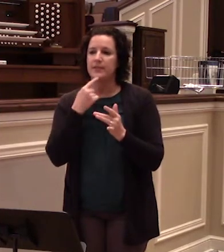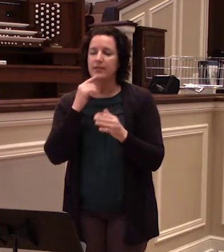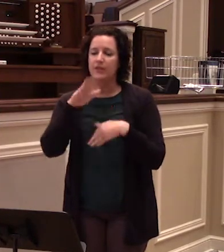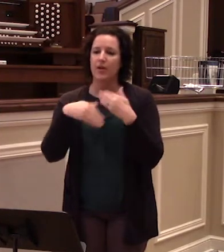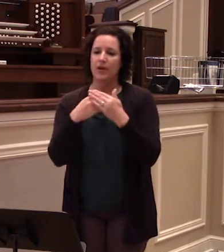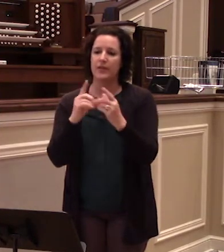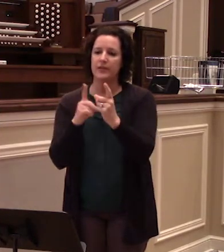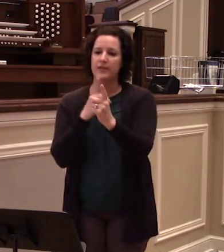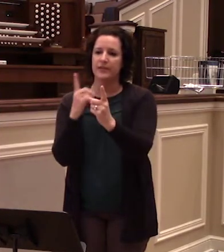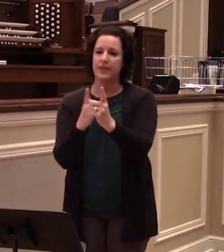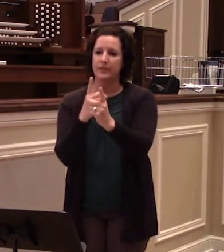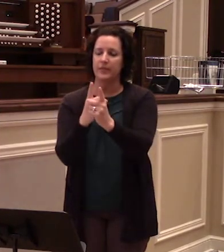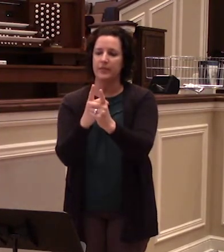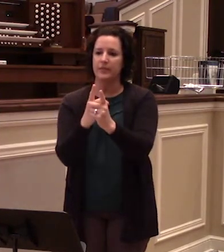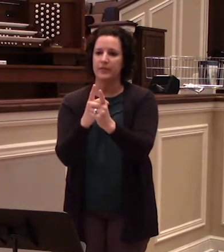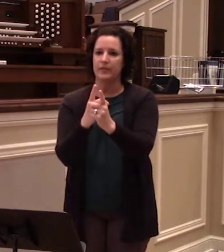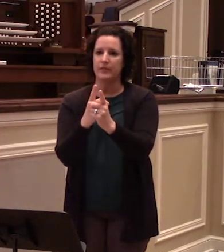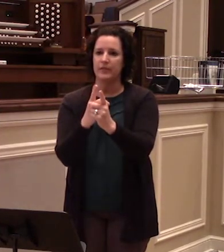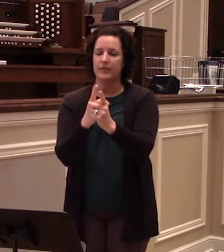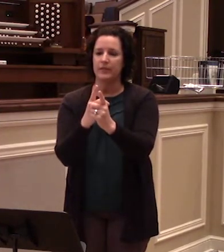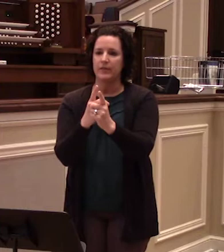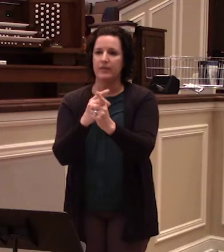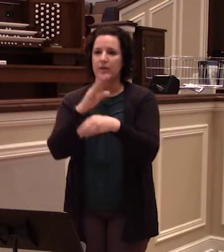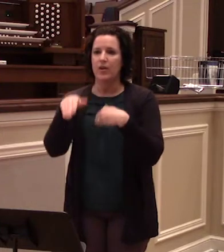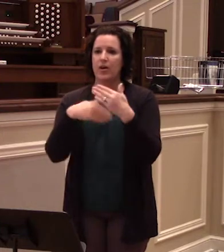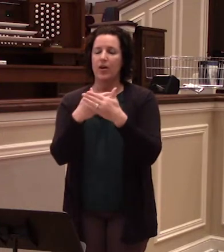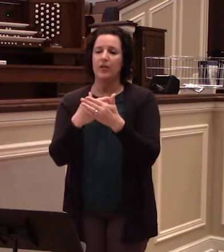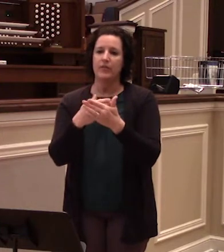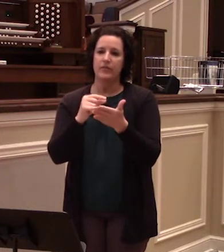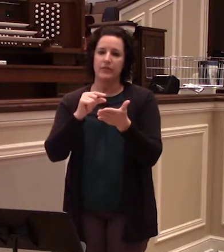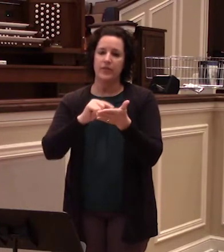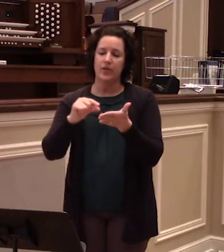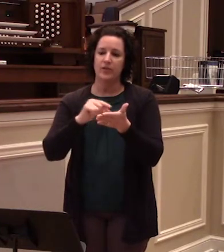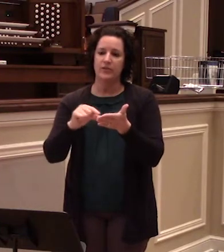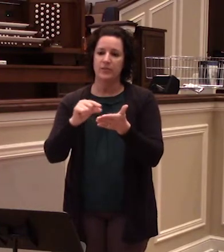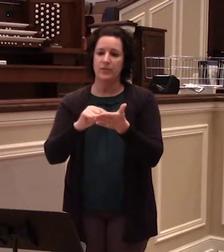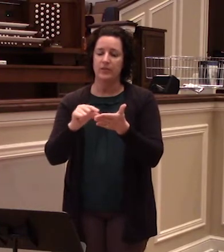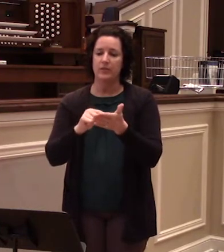scriptures are testifying to me. It's